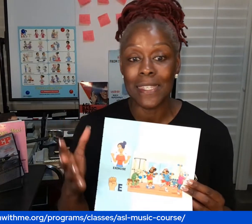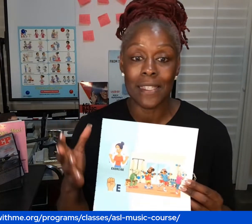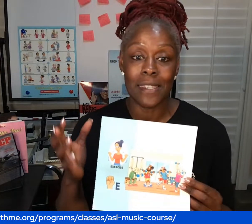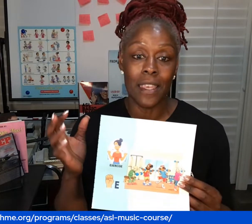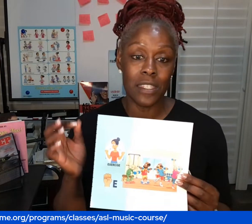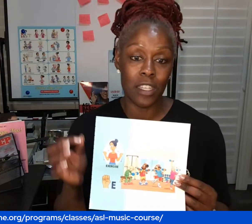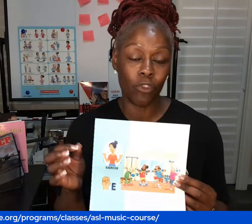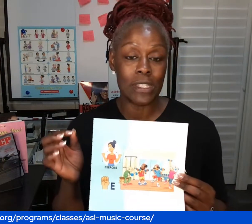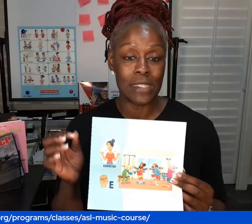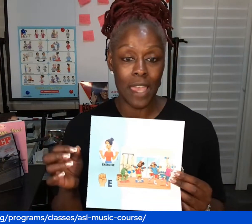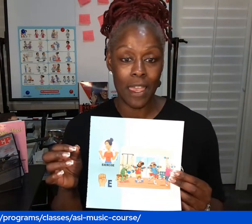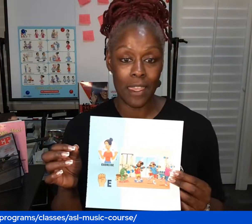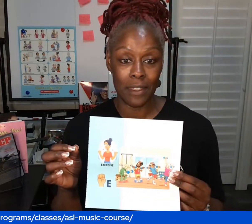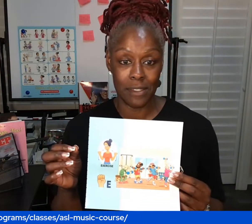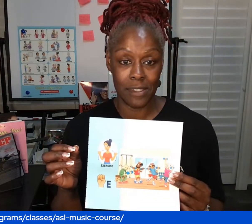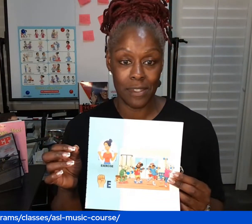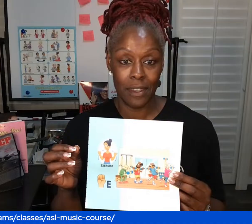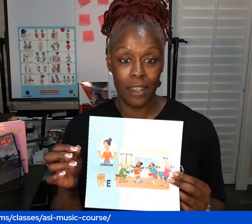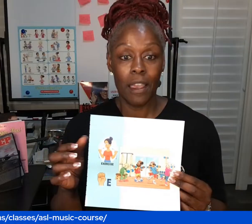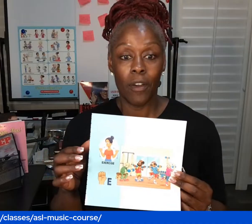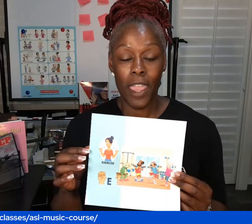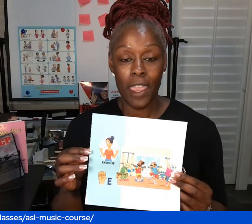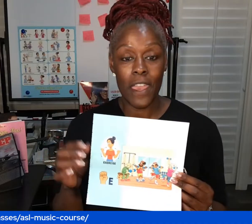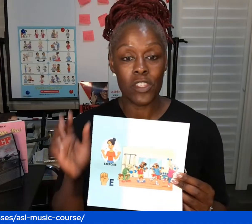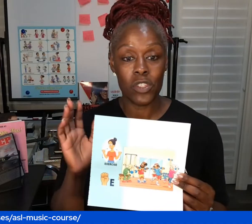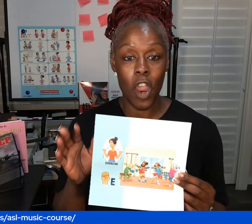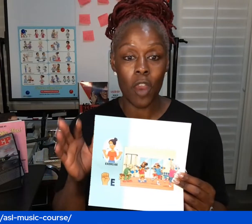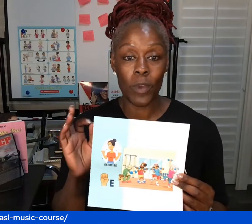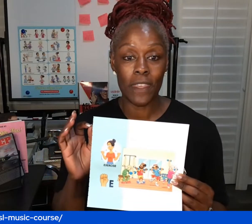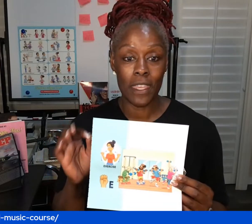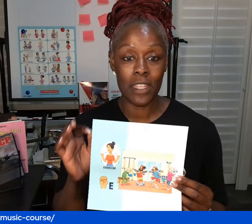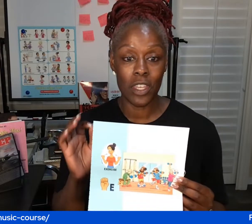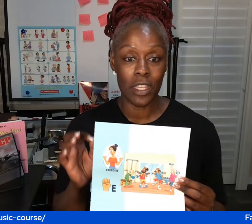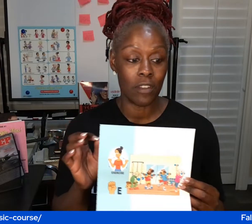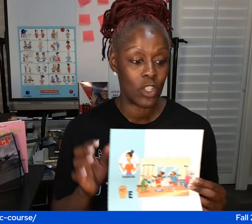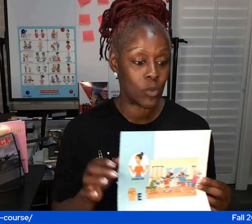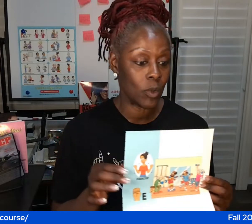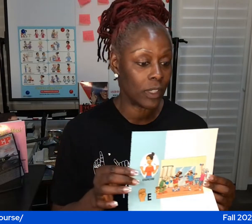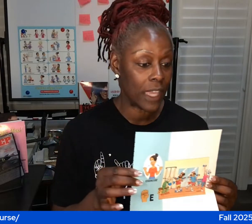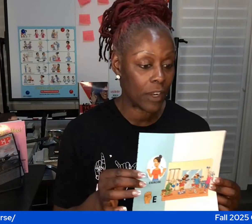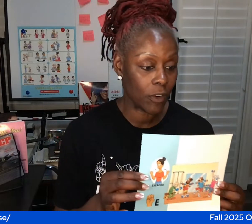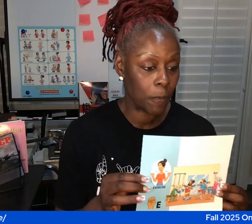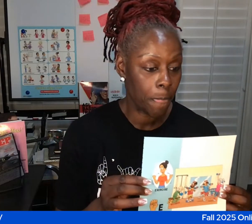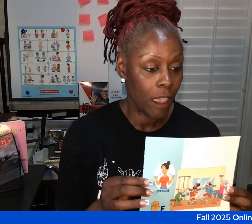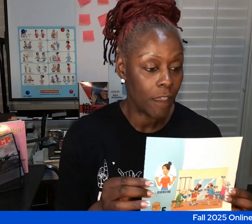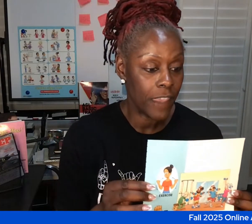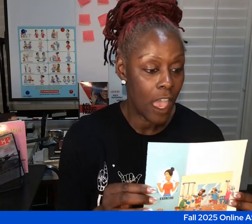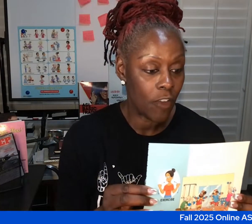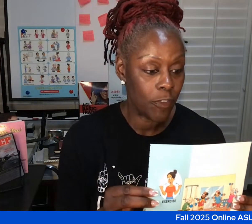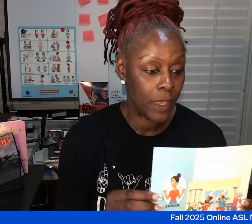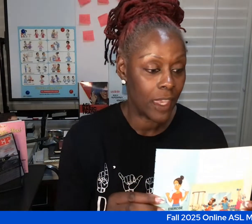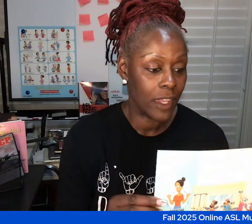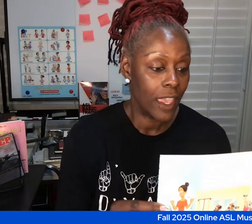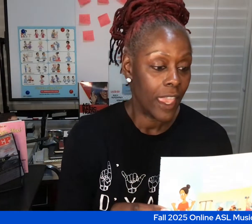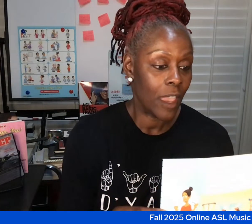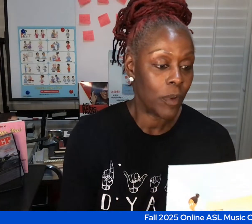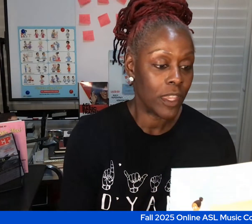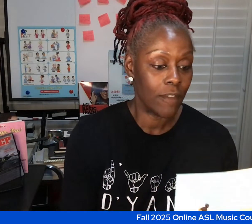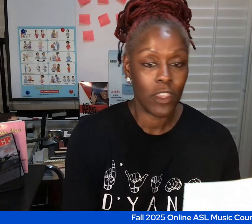26 different signs, okay, that start with each individual letter of the alphabet. And we're giving you